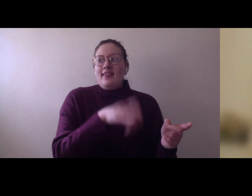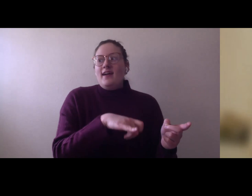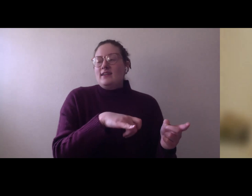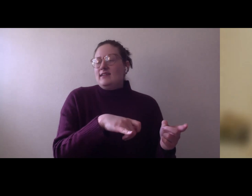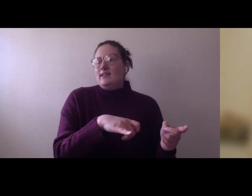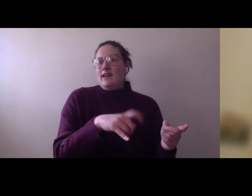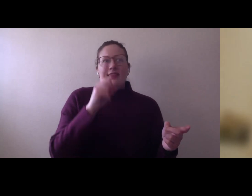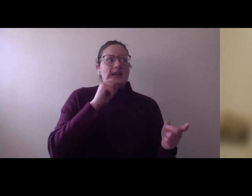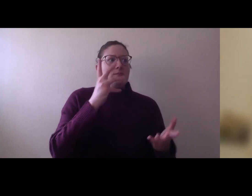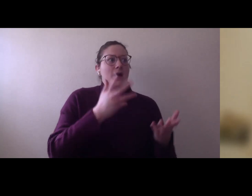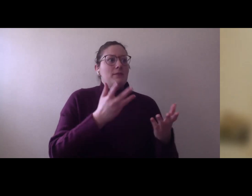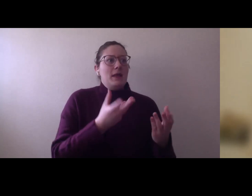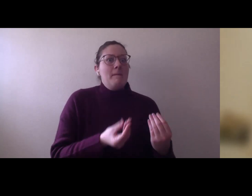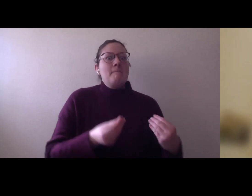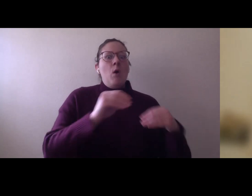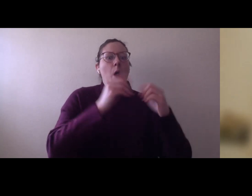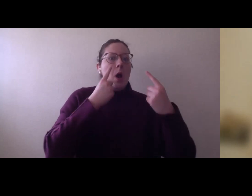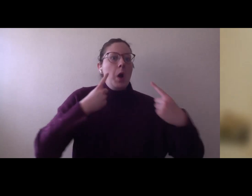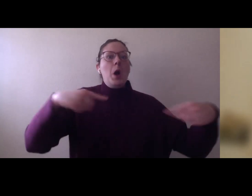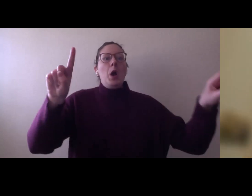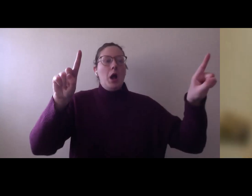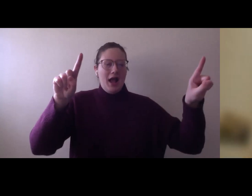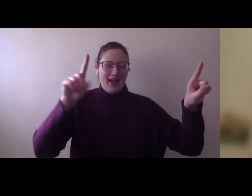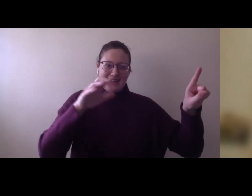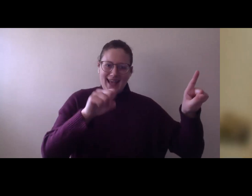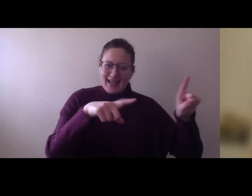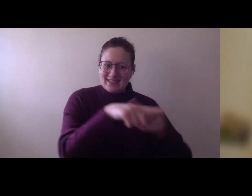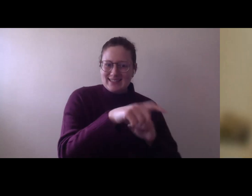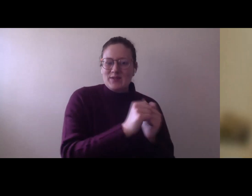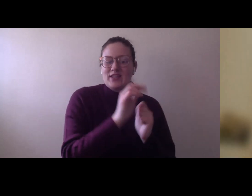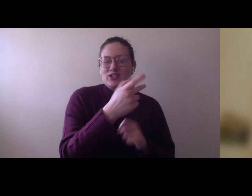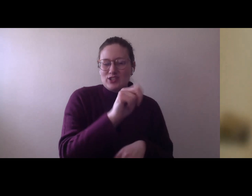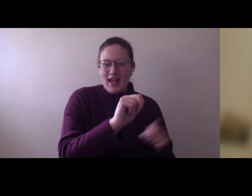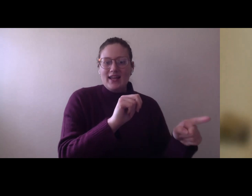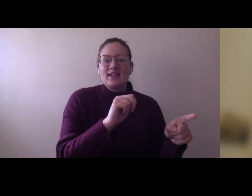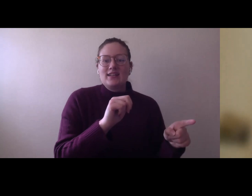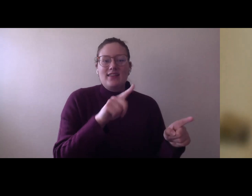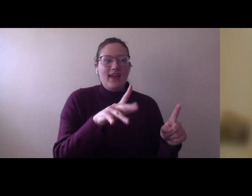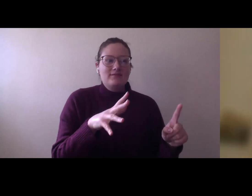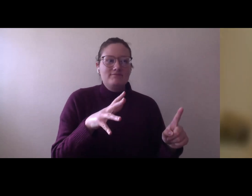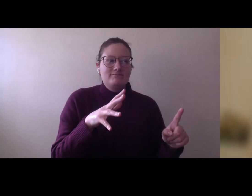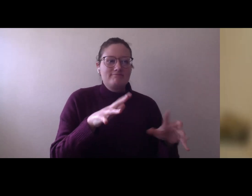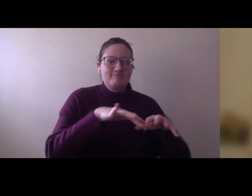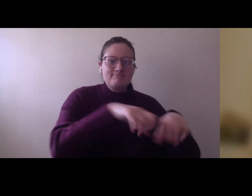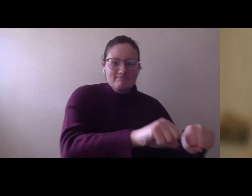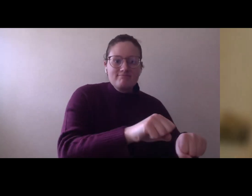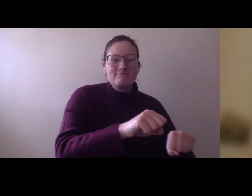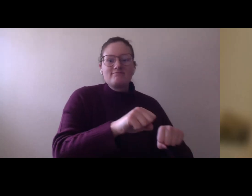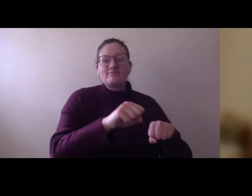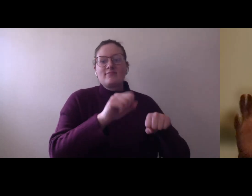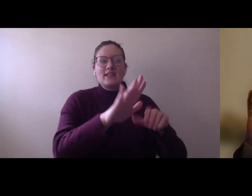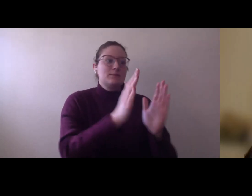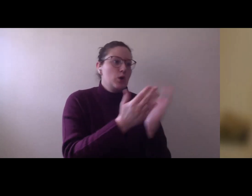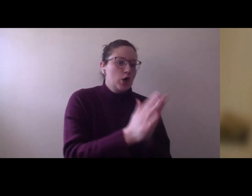say, probably even more high-profile case where, the customer seized Chen's shipping of books,